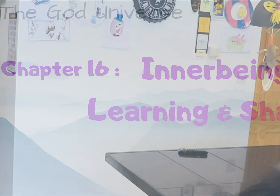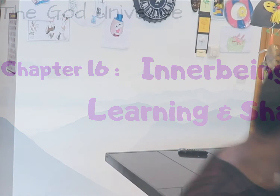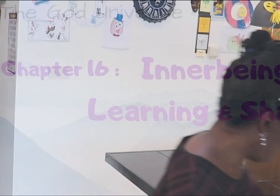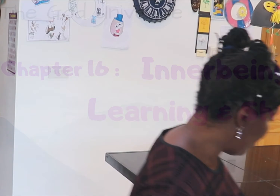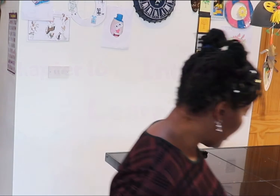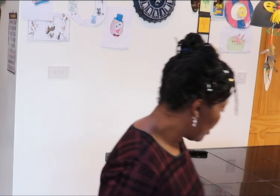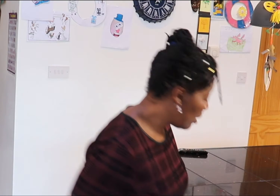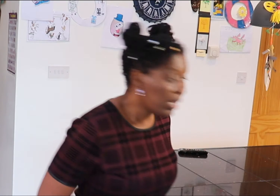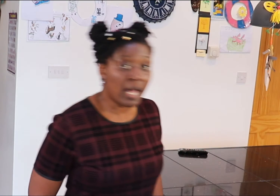Right.